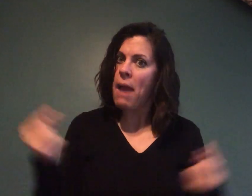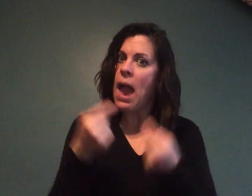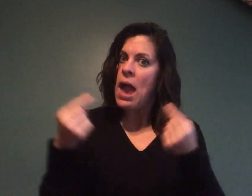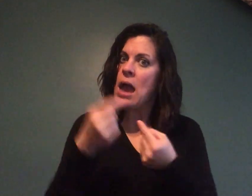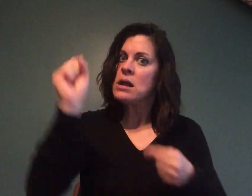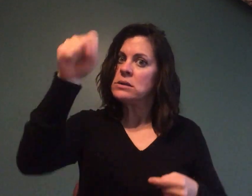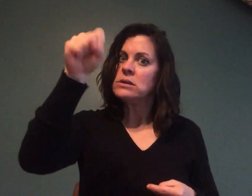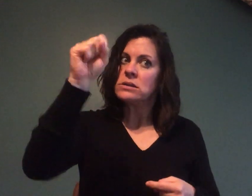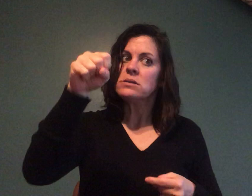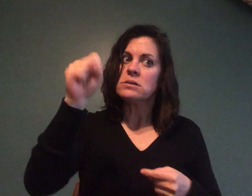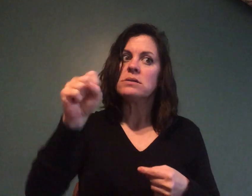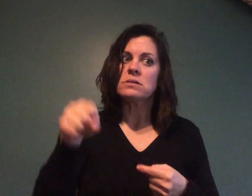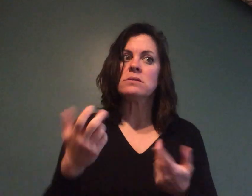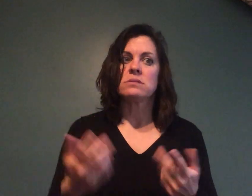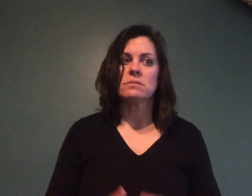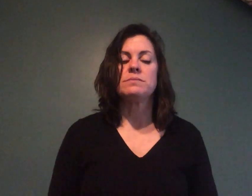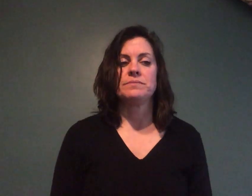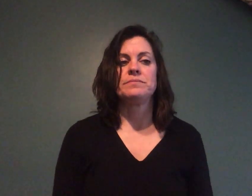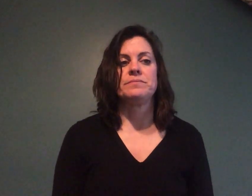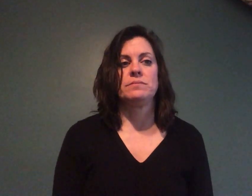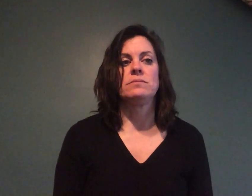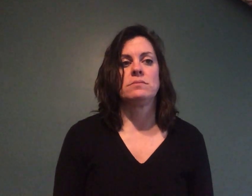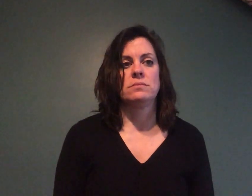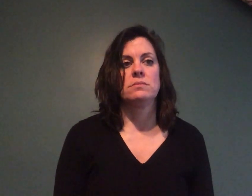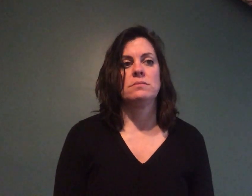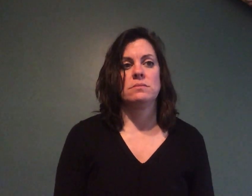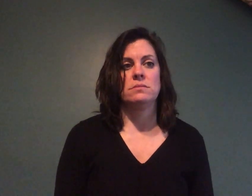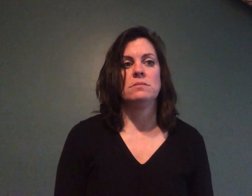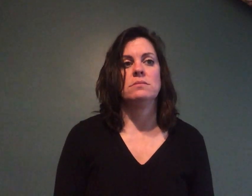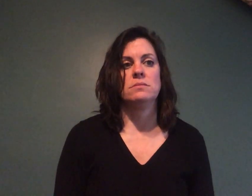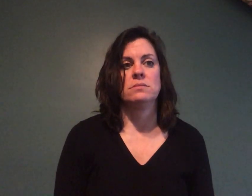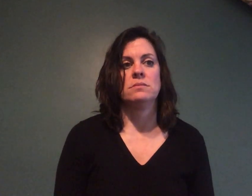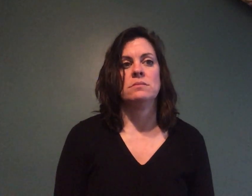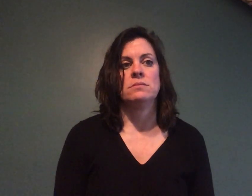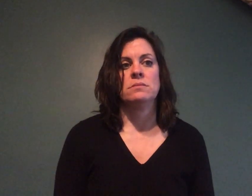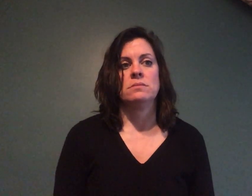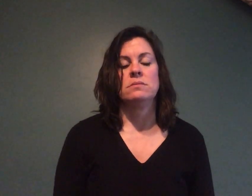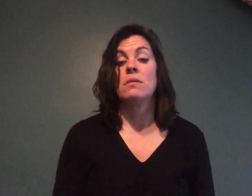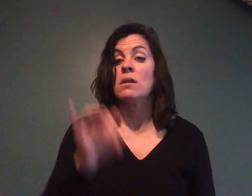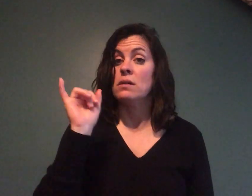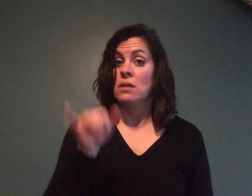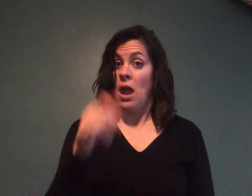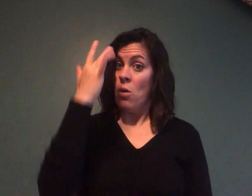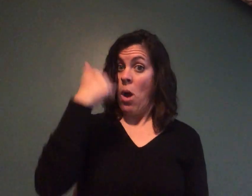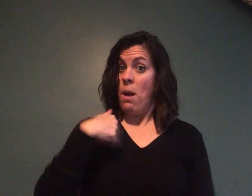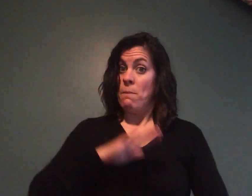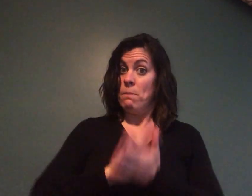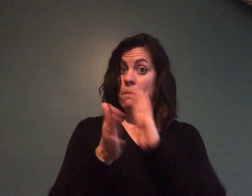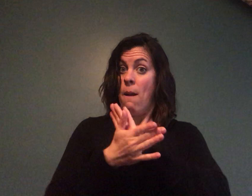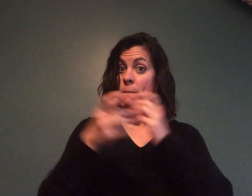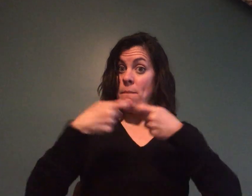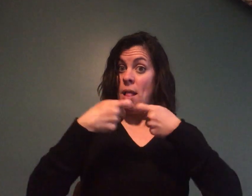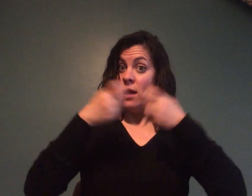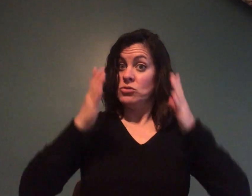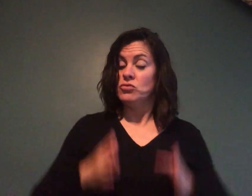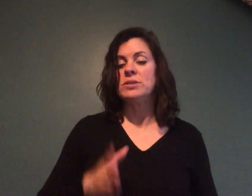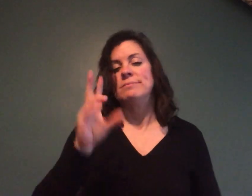anyway, we'll keep that where it is. All right. Use approved receptacles, plugs, stuff like that. Okay.